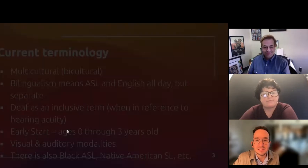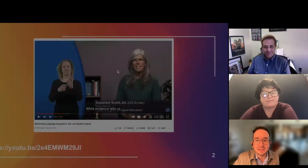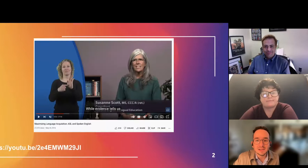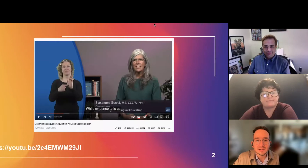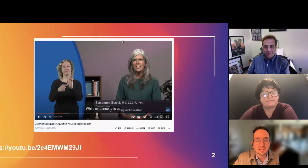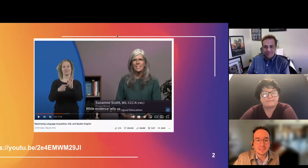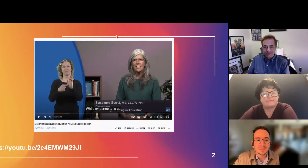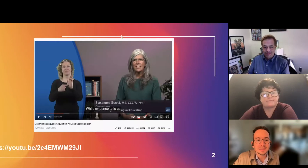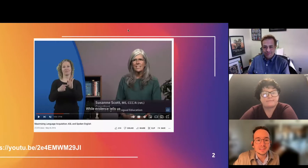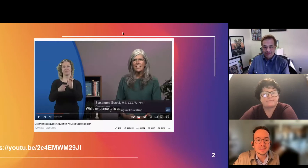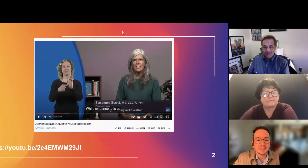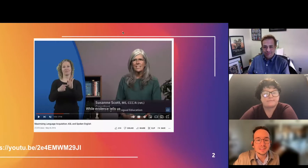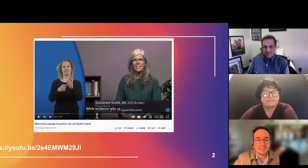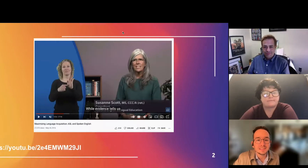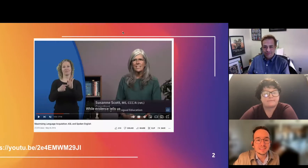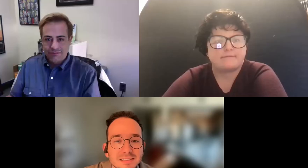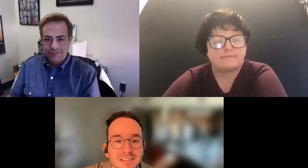Oh.